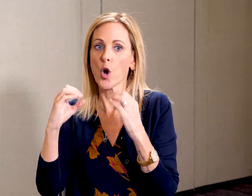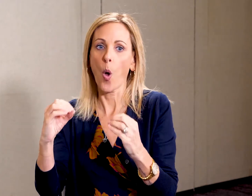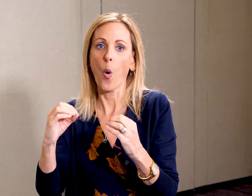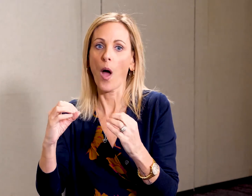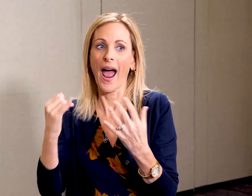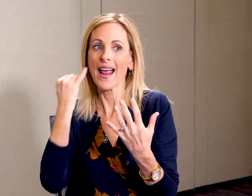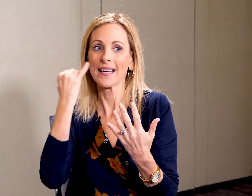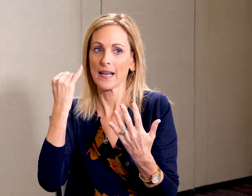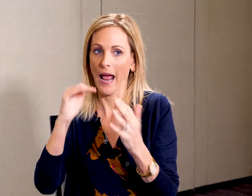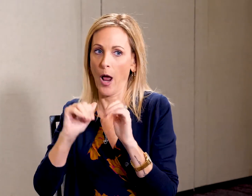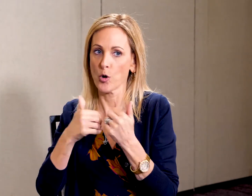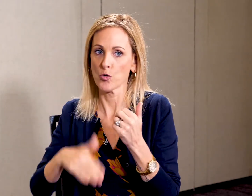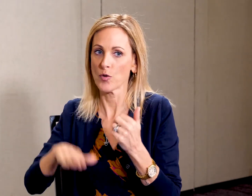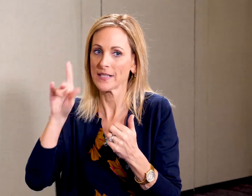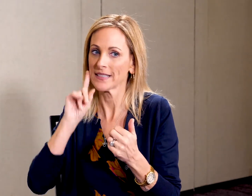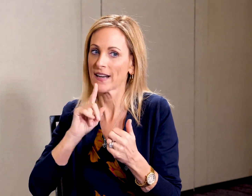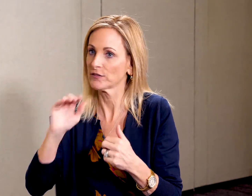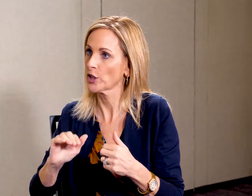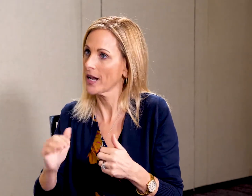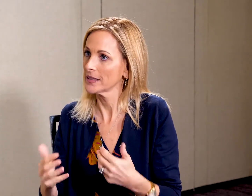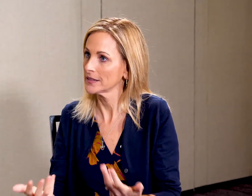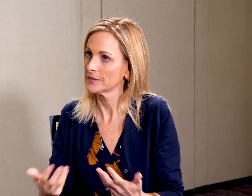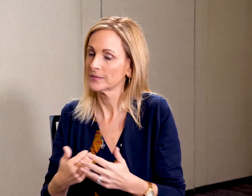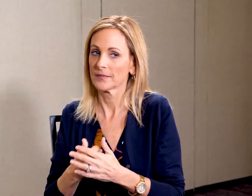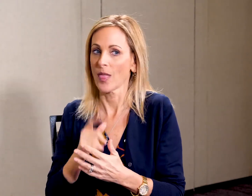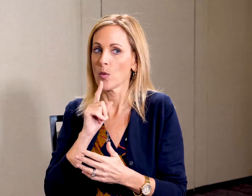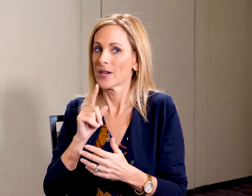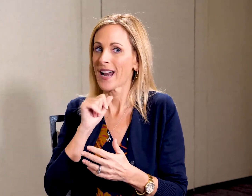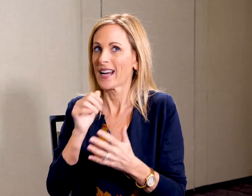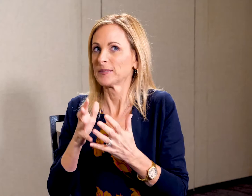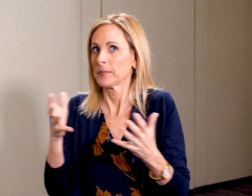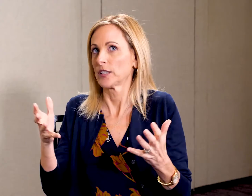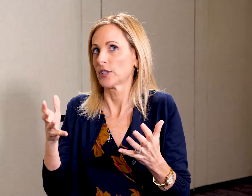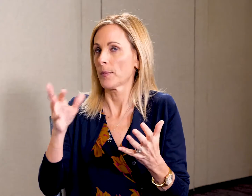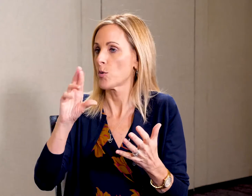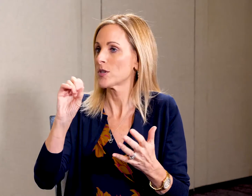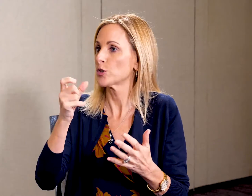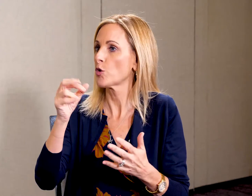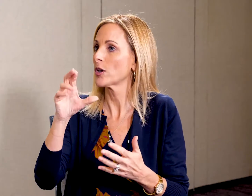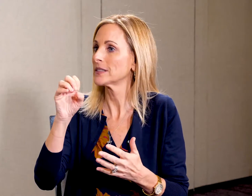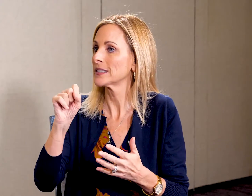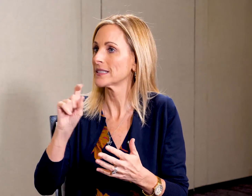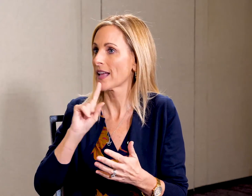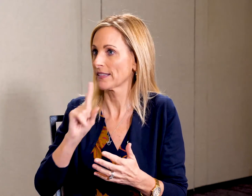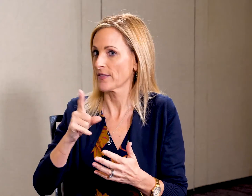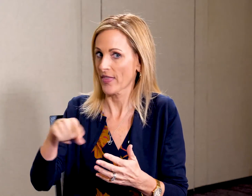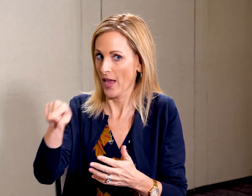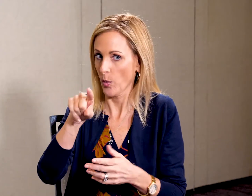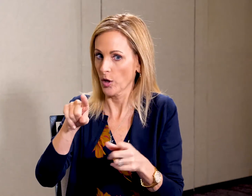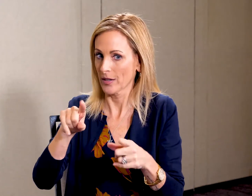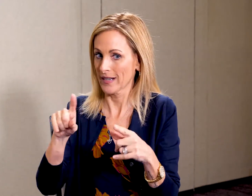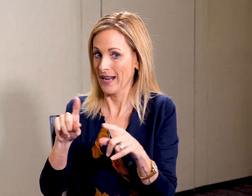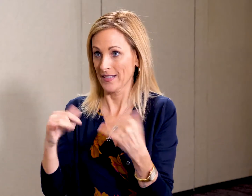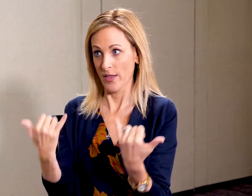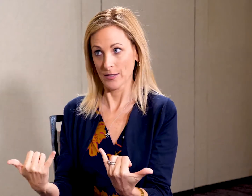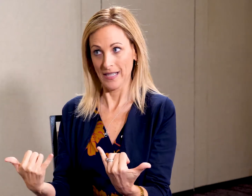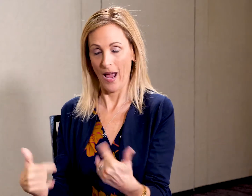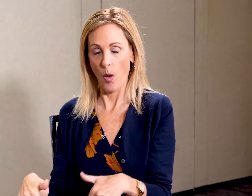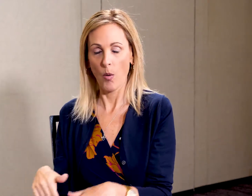They had no idea of how to raise a deaf child. And it wasn't, there weren't a lot of resources out there, as there are